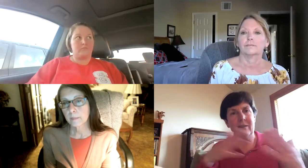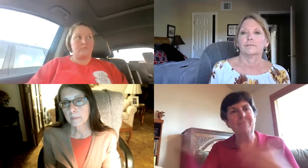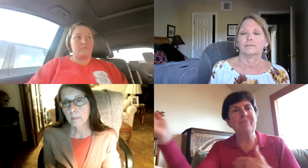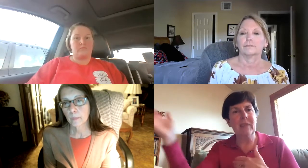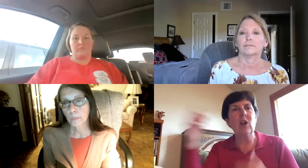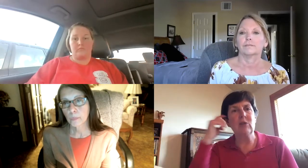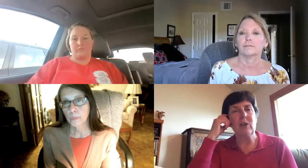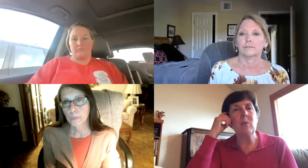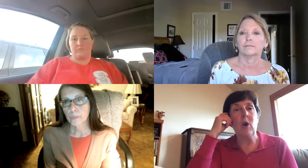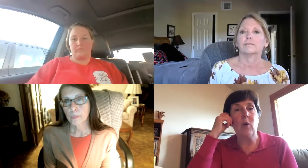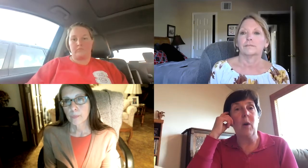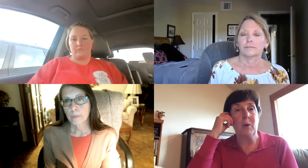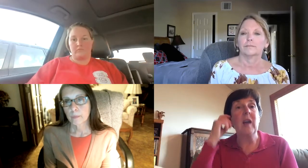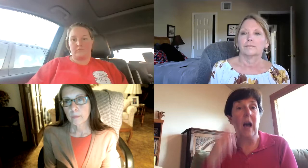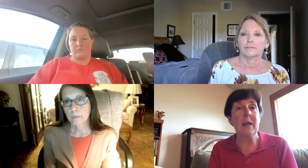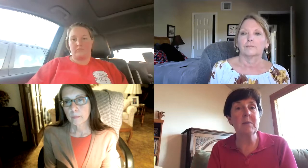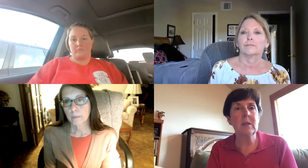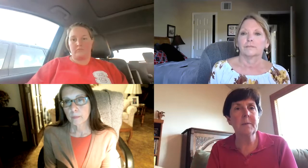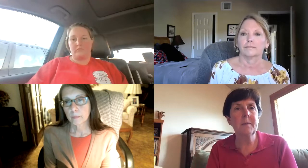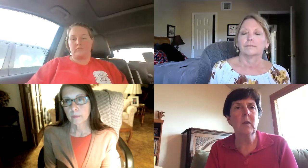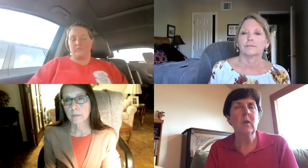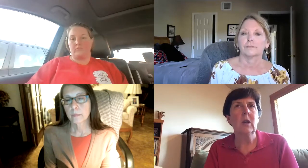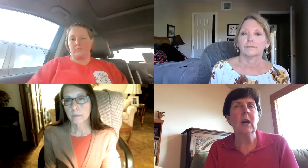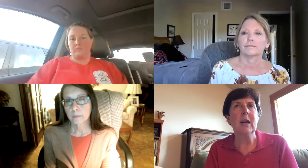get closer to more normal times.